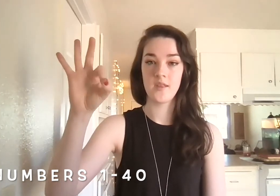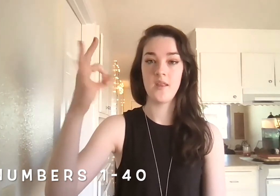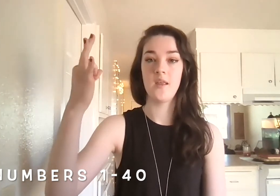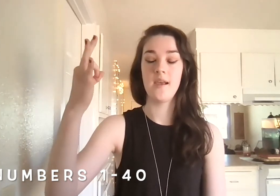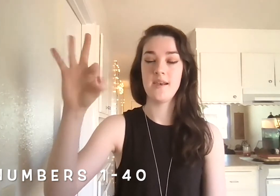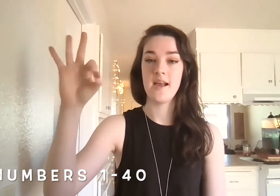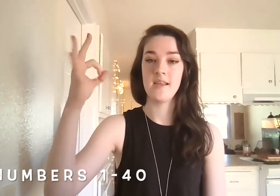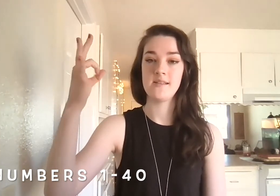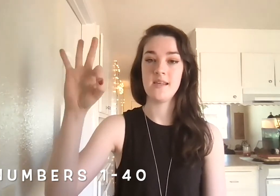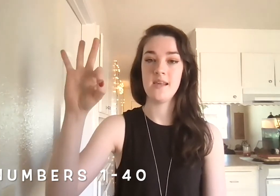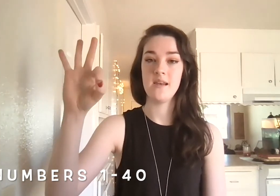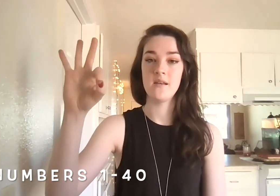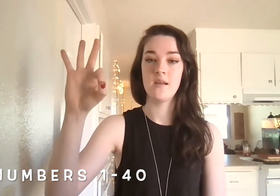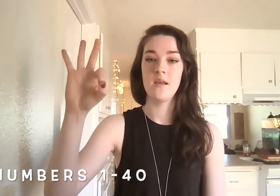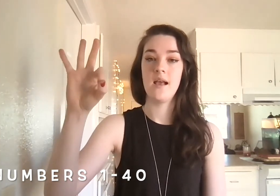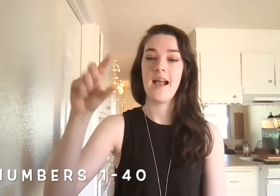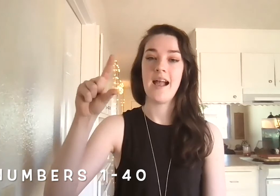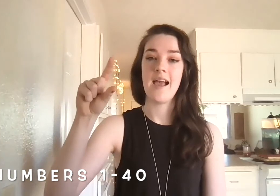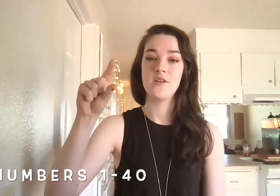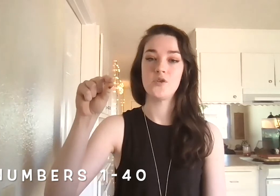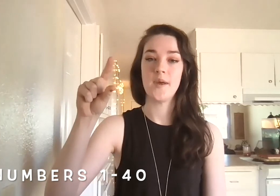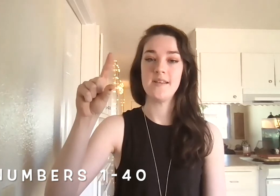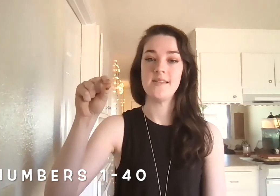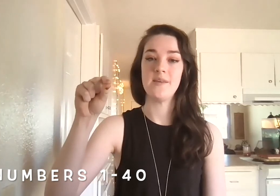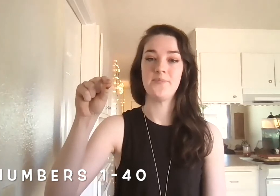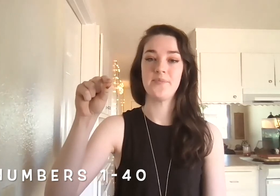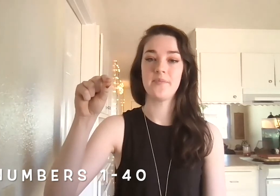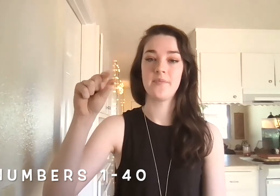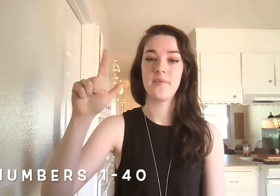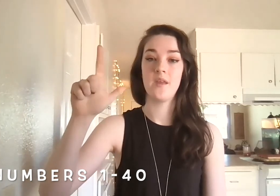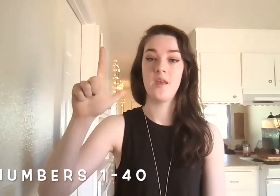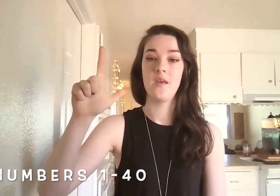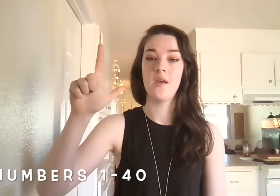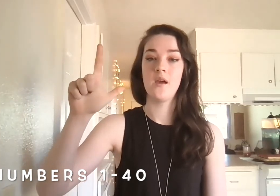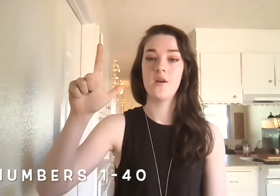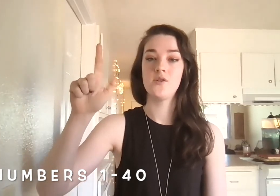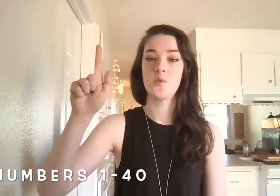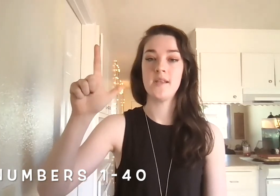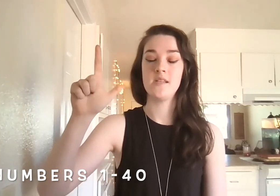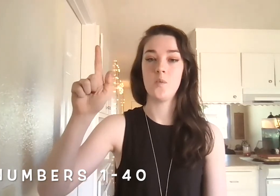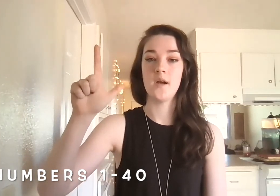19, and 20, 21,